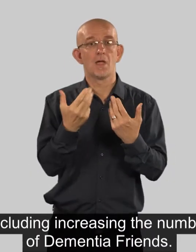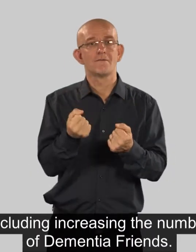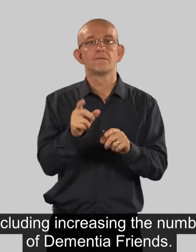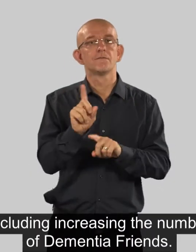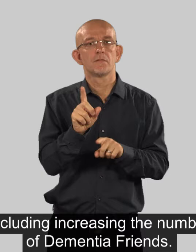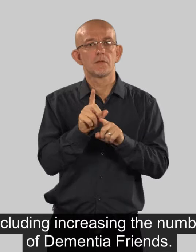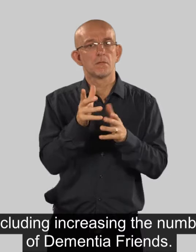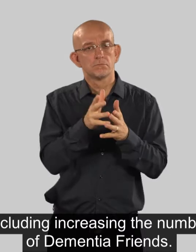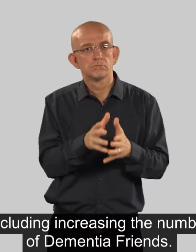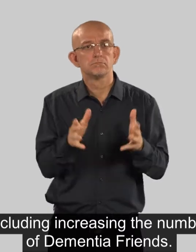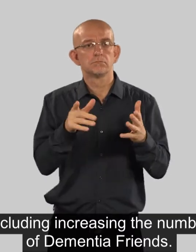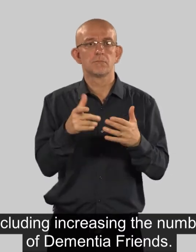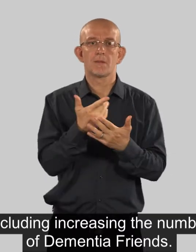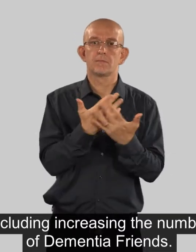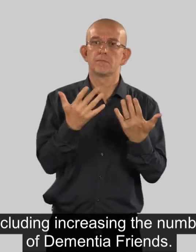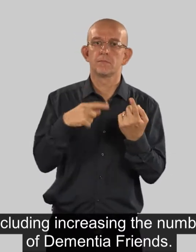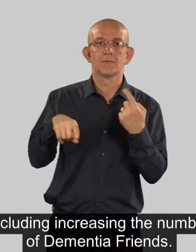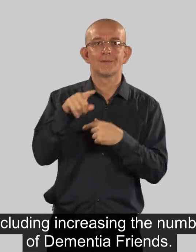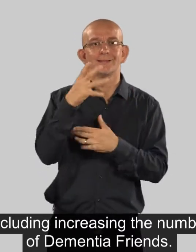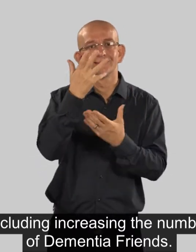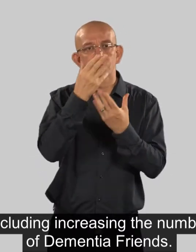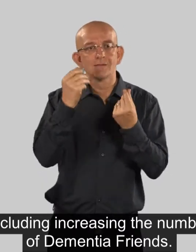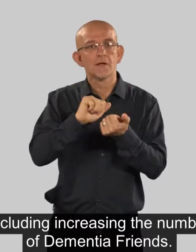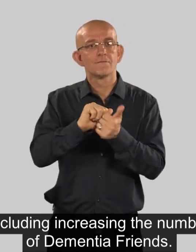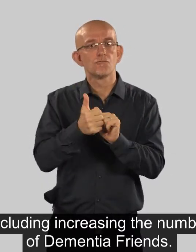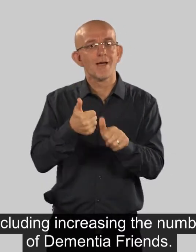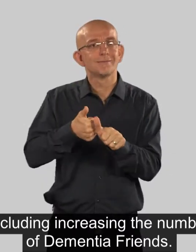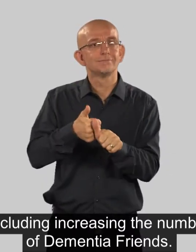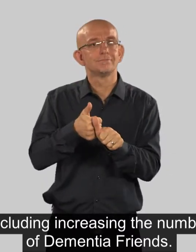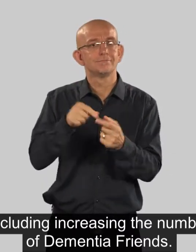including increasing the number of dementia friends.